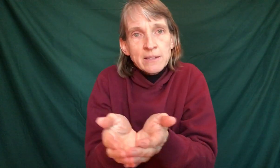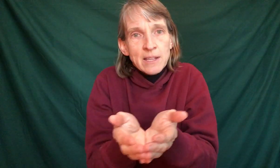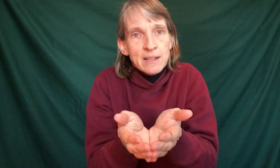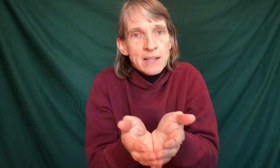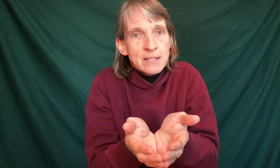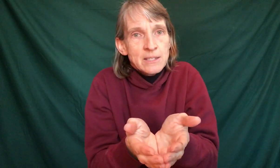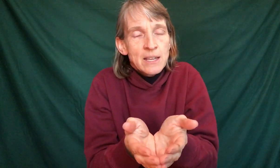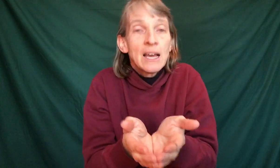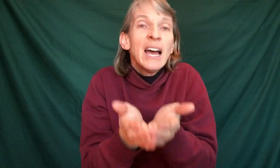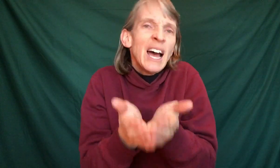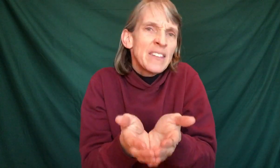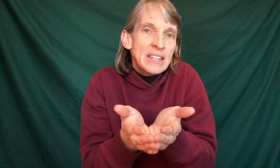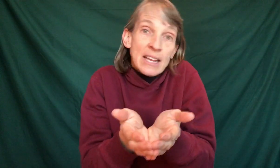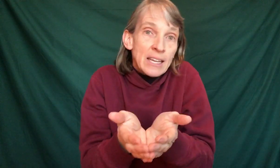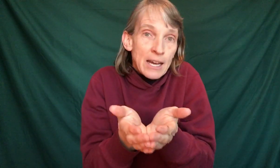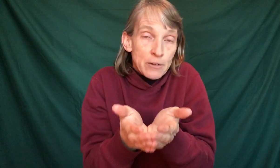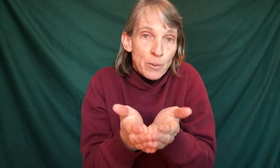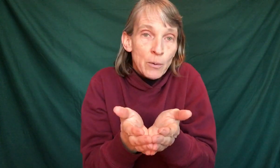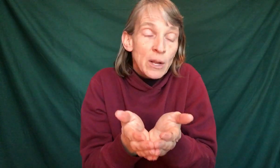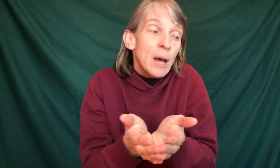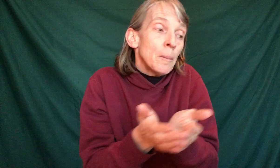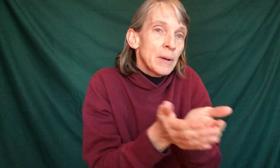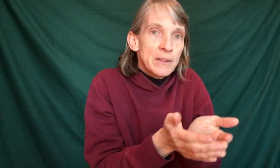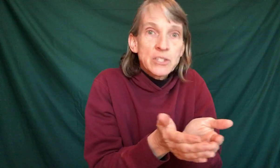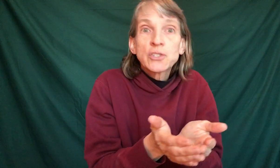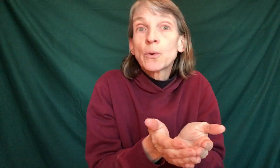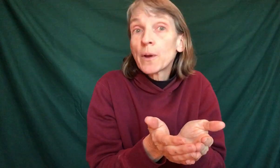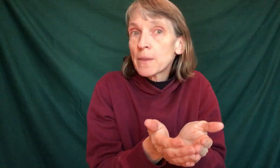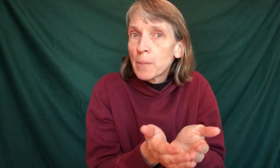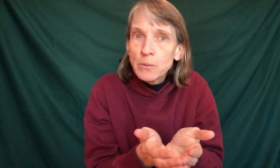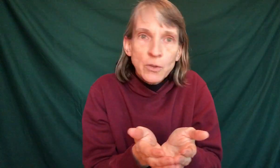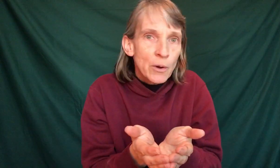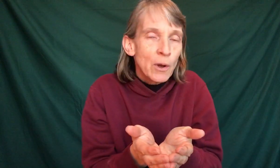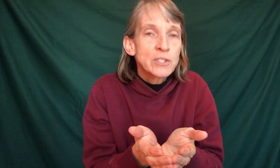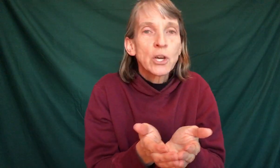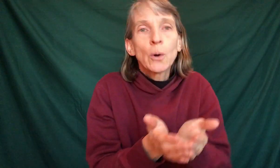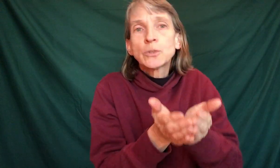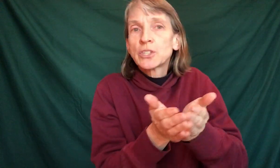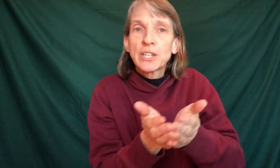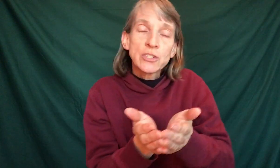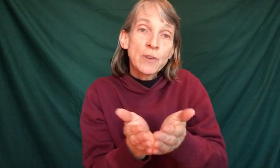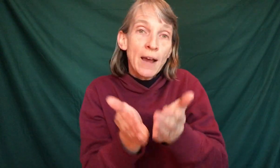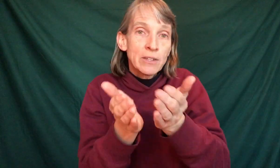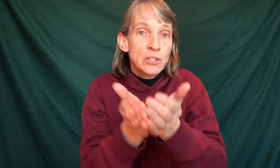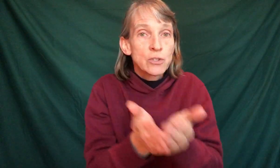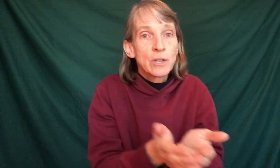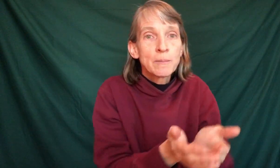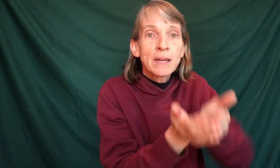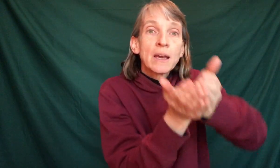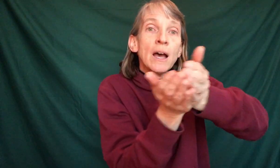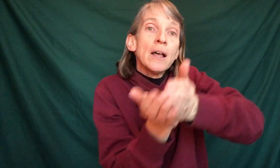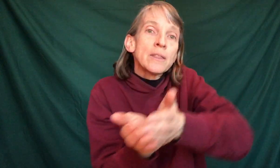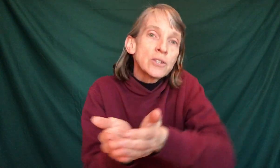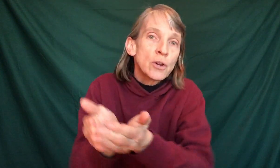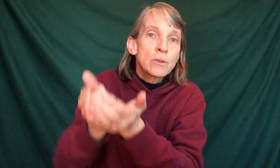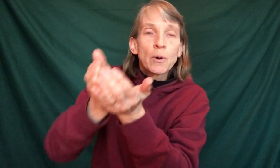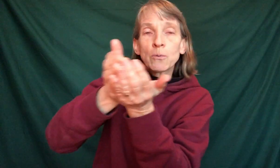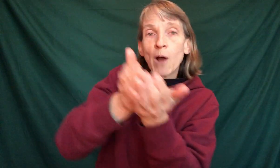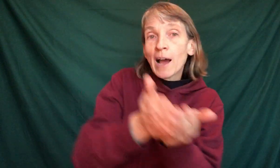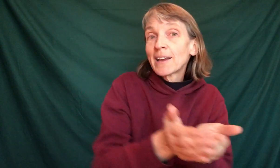like this. And that's any kind of boat. But in this story, the boat's going across the ocean. He's traveling, so you can show the boat rocking